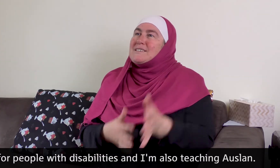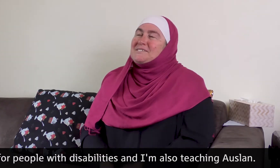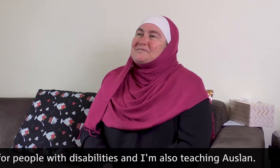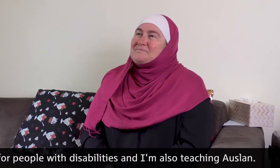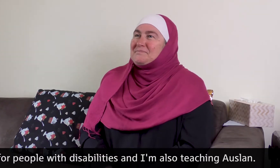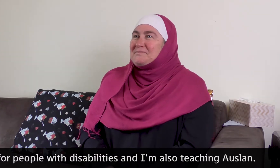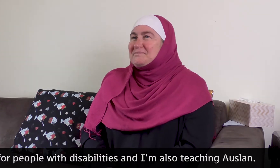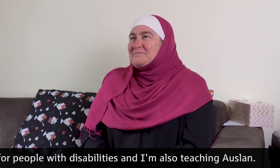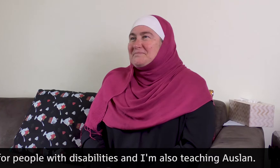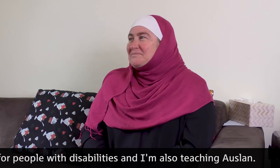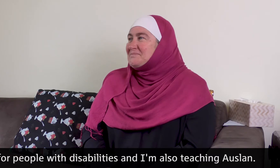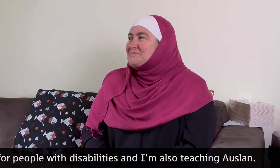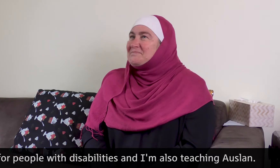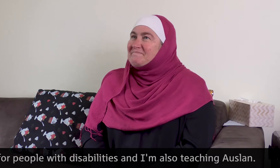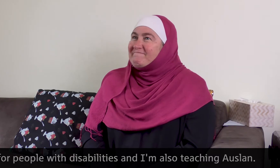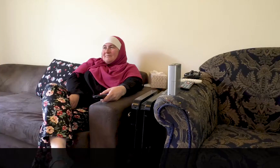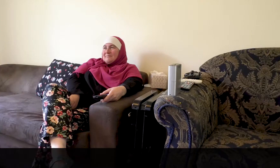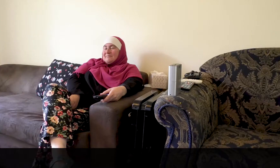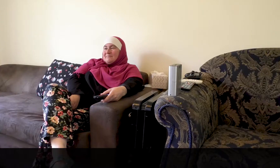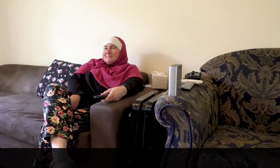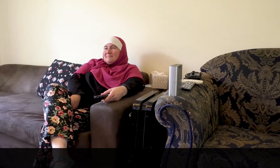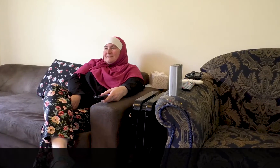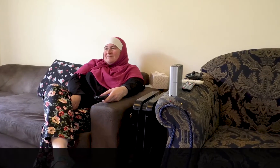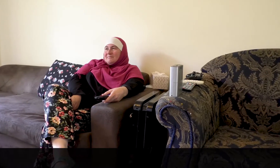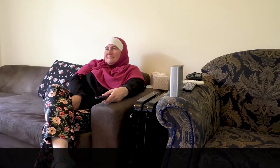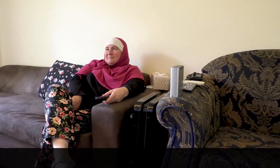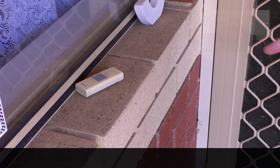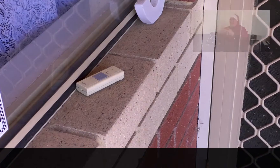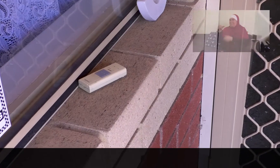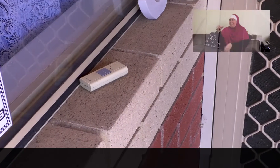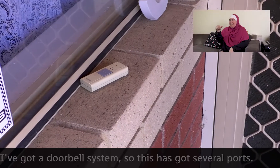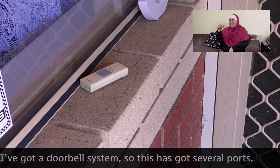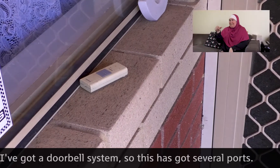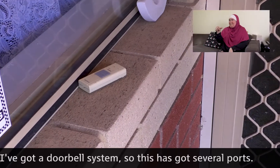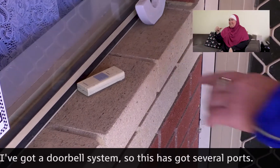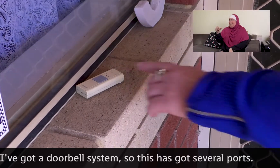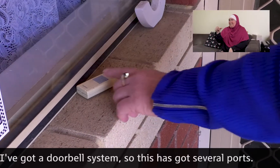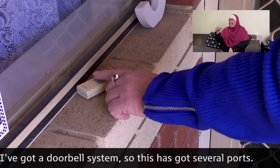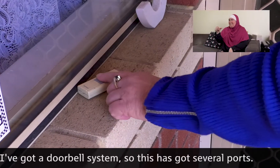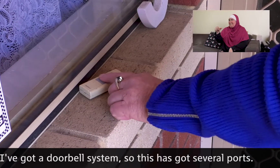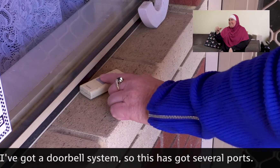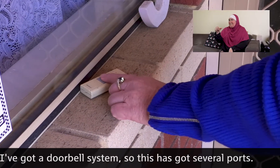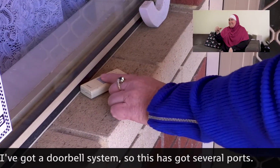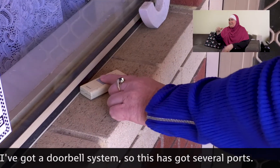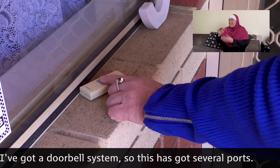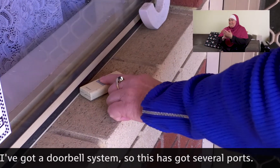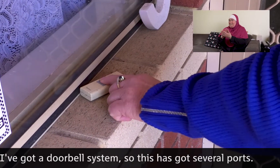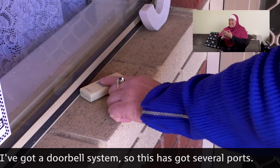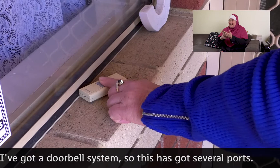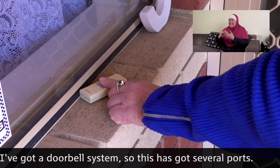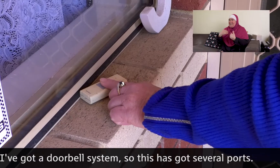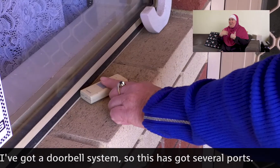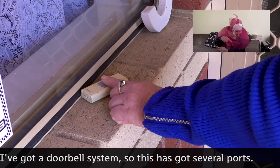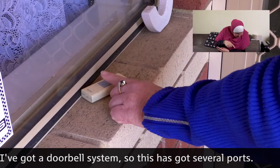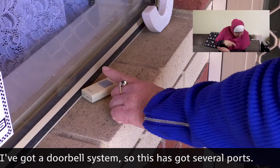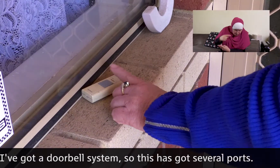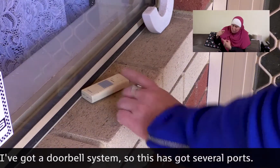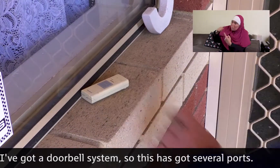also teaching Auslan. Georgina watches television. I've got a doorbell system. So this has